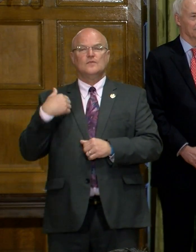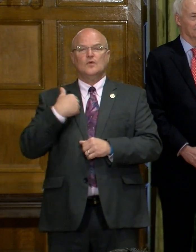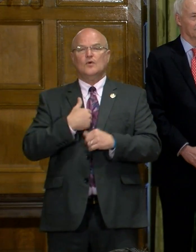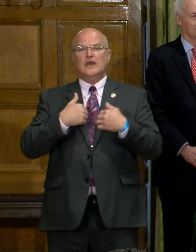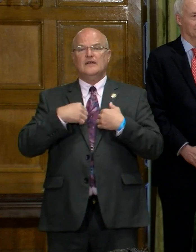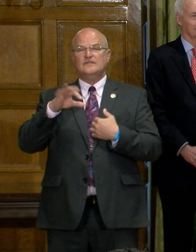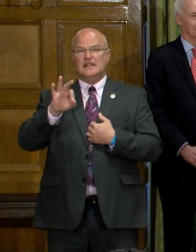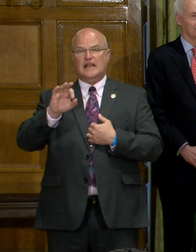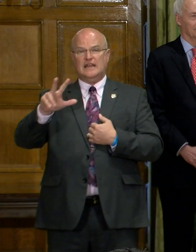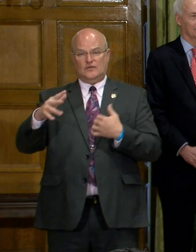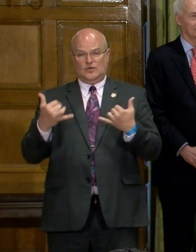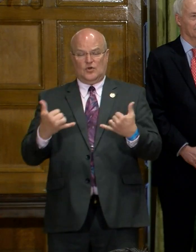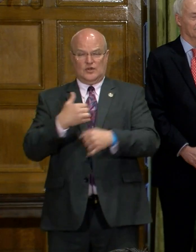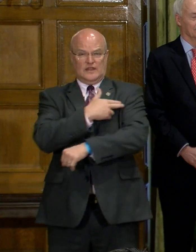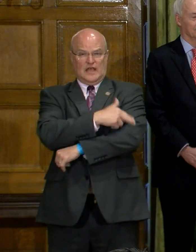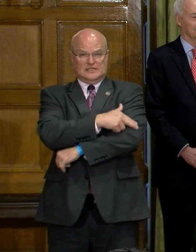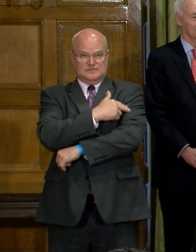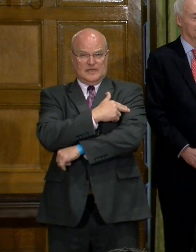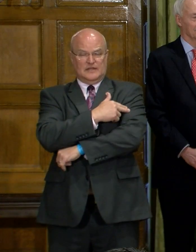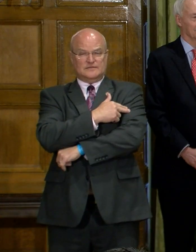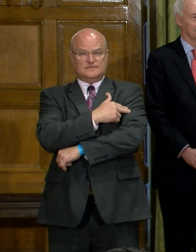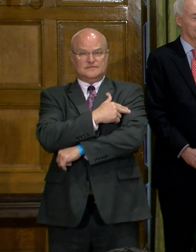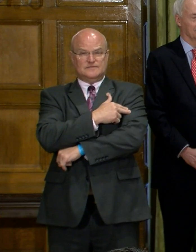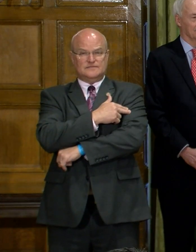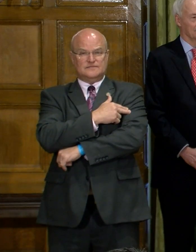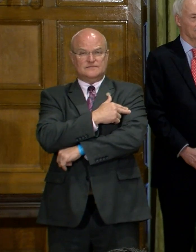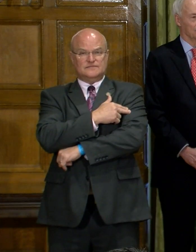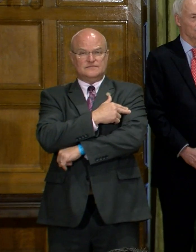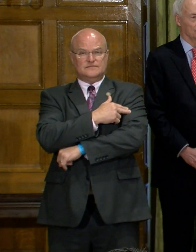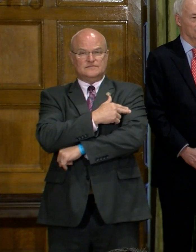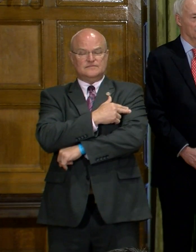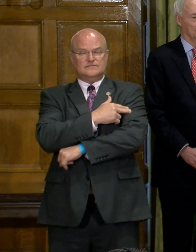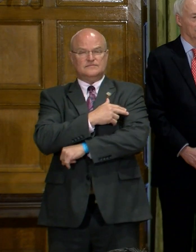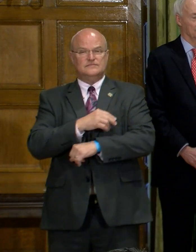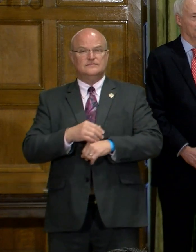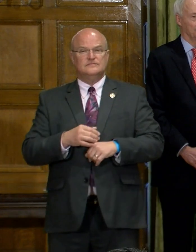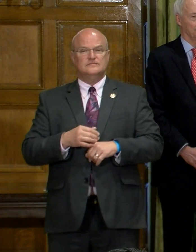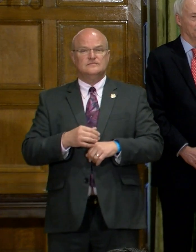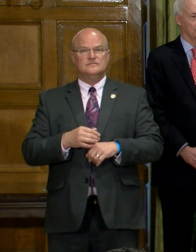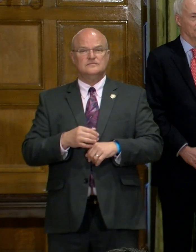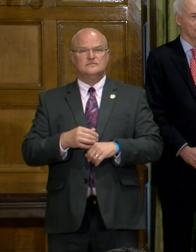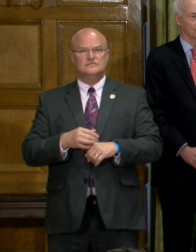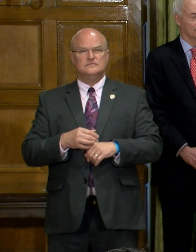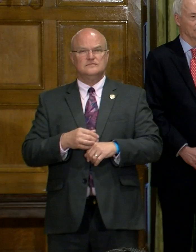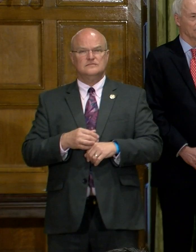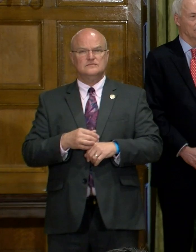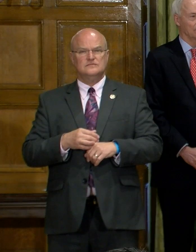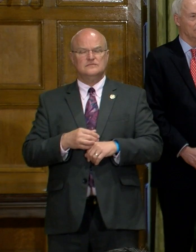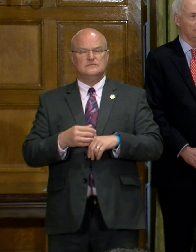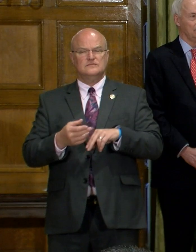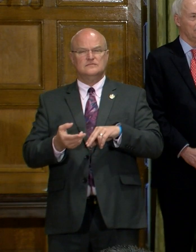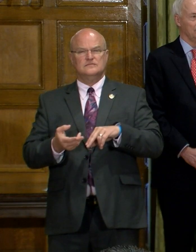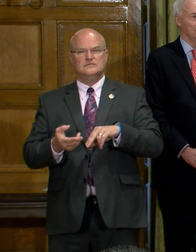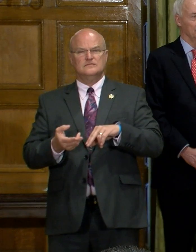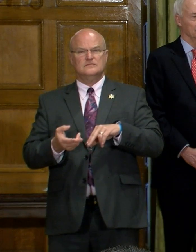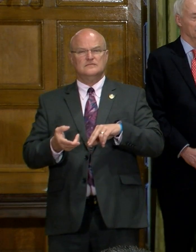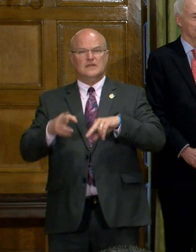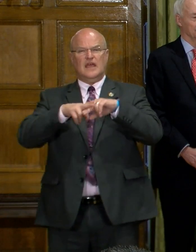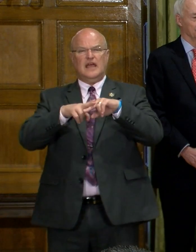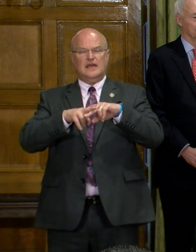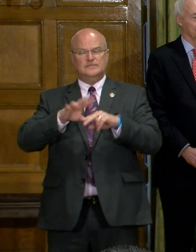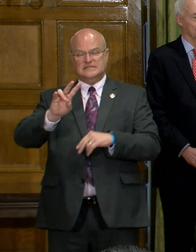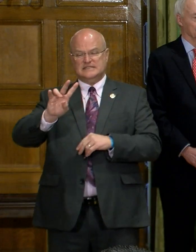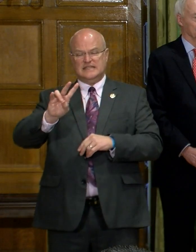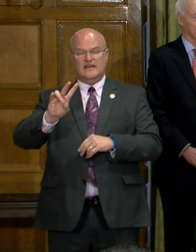have 93 currently hospitalized. That is, we had 7